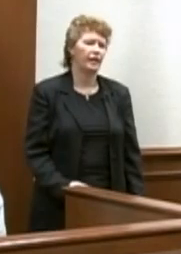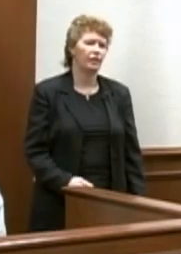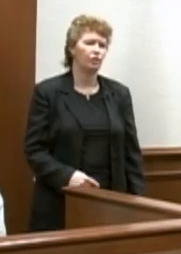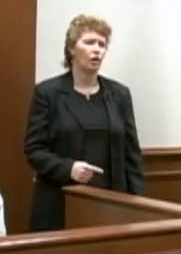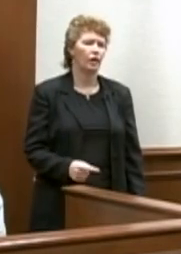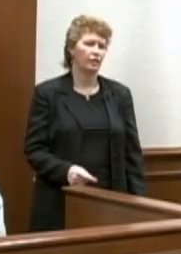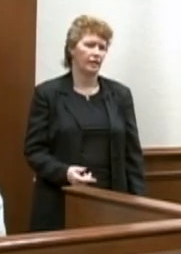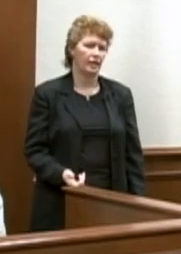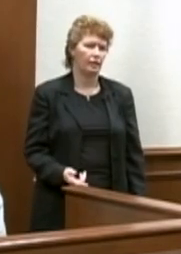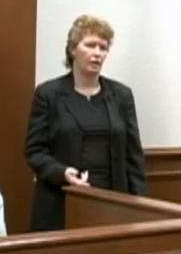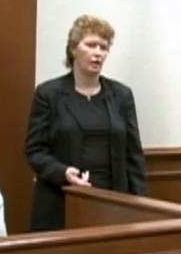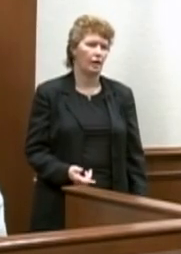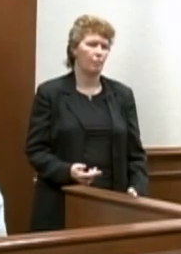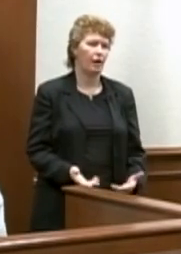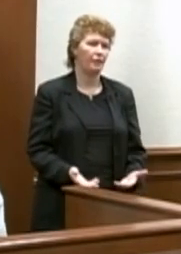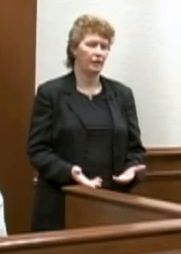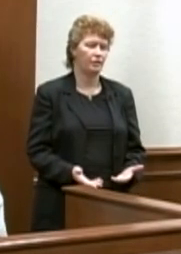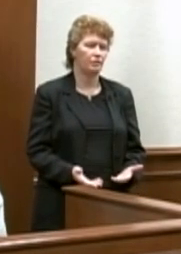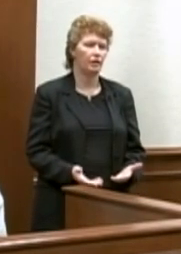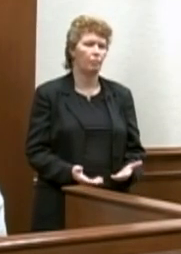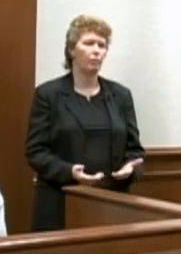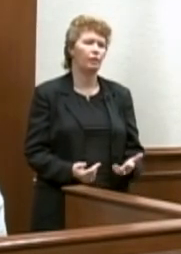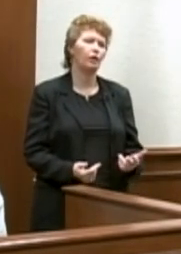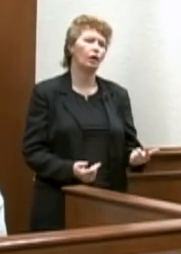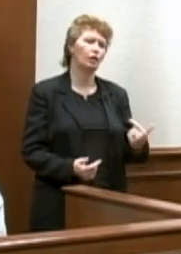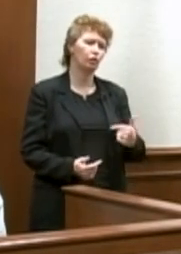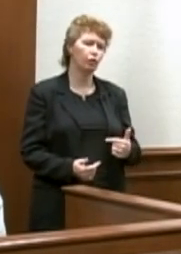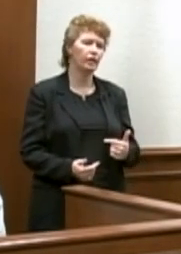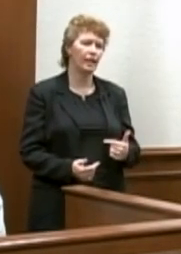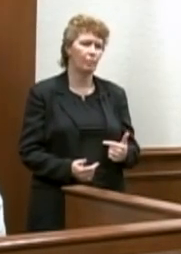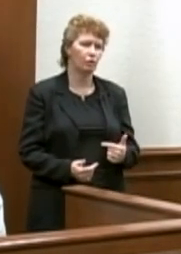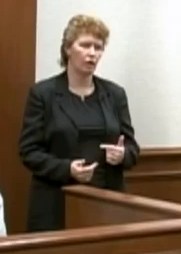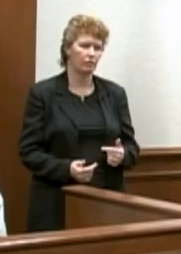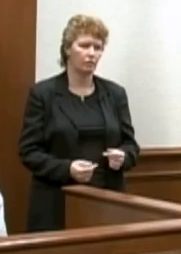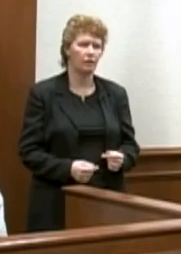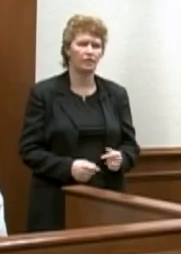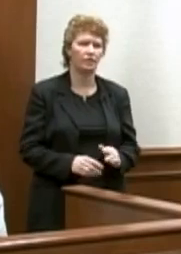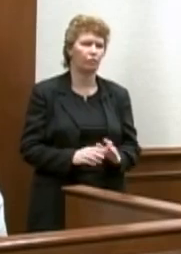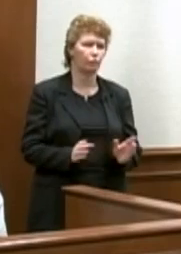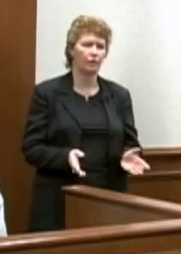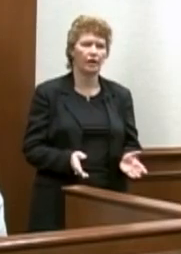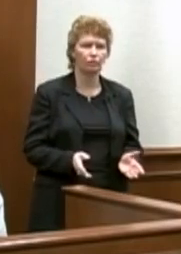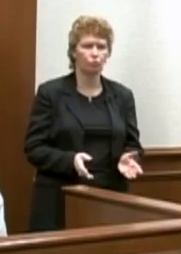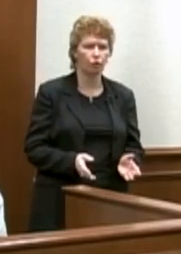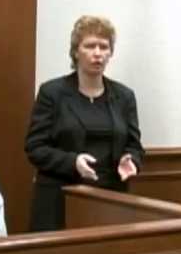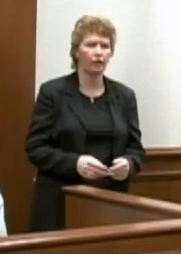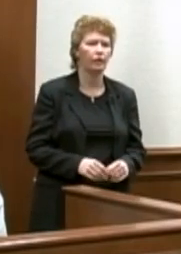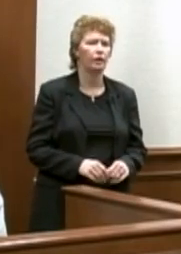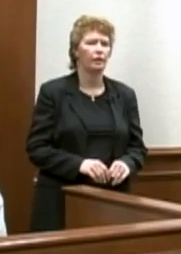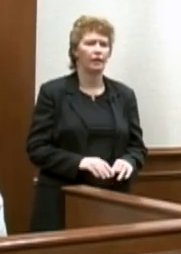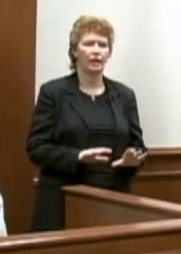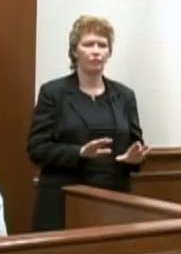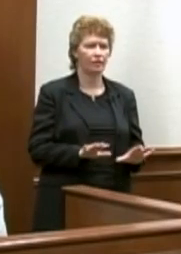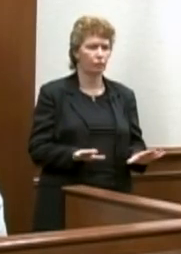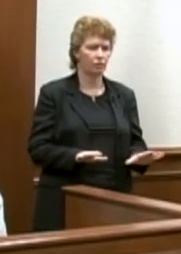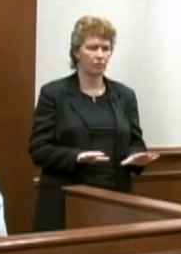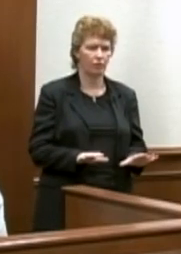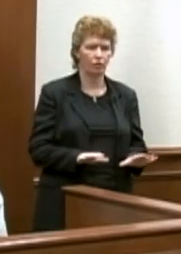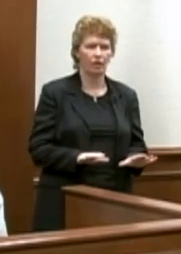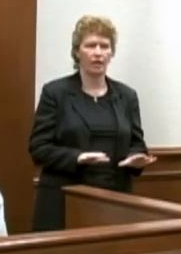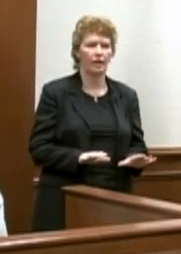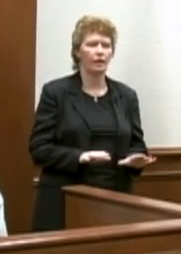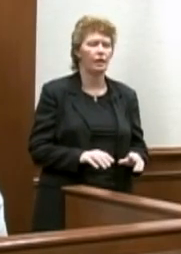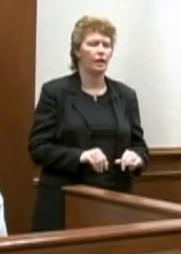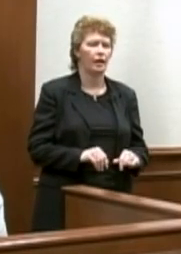Sarah and I didn't talk again about the incident, but an attorney came and talked to me and said for me not to worry, that everything was going